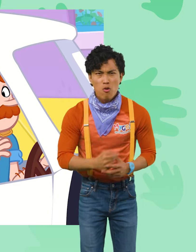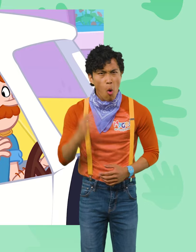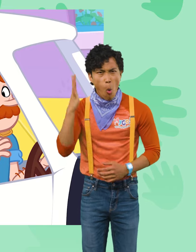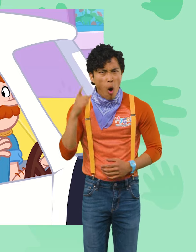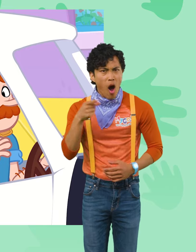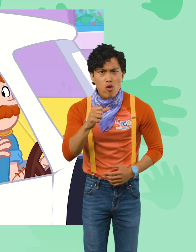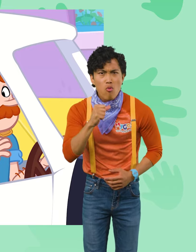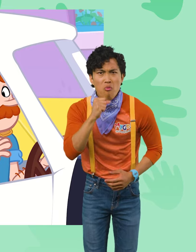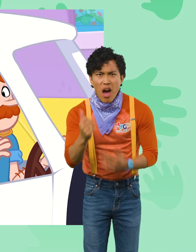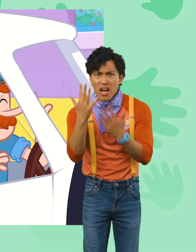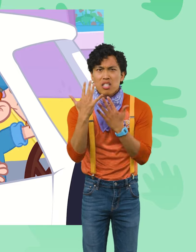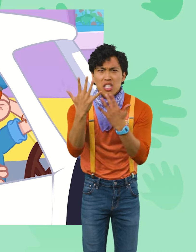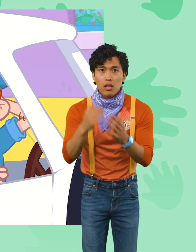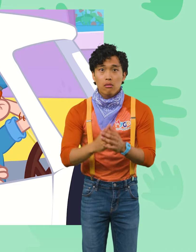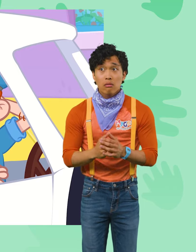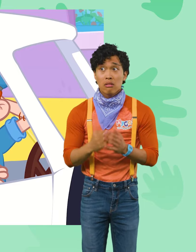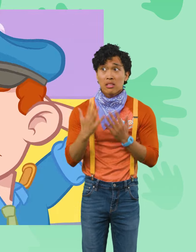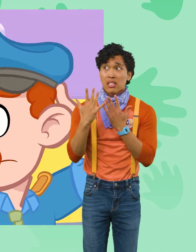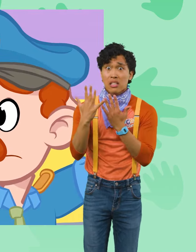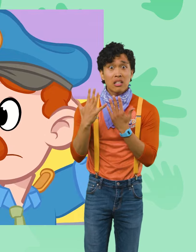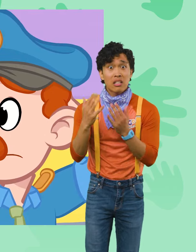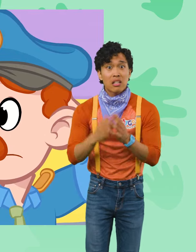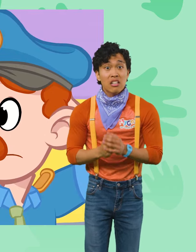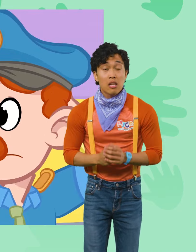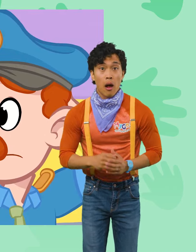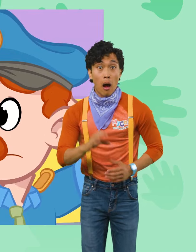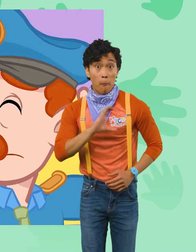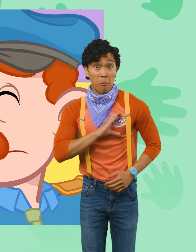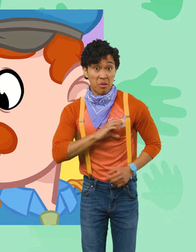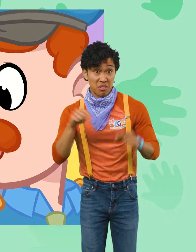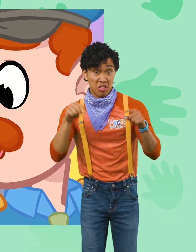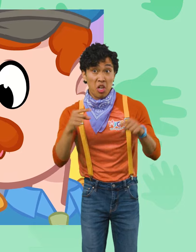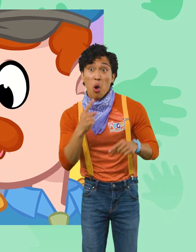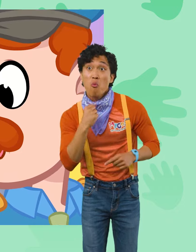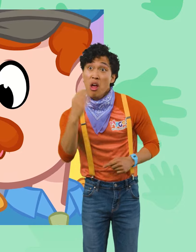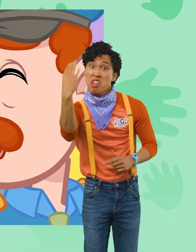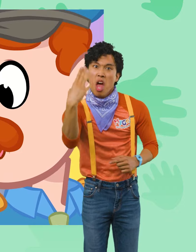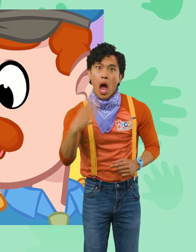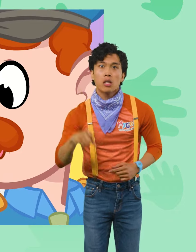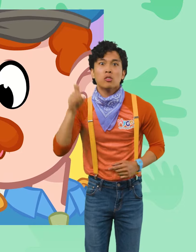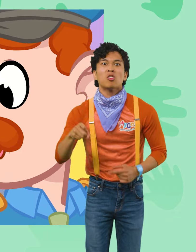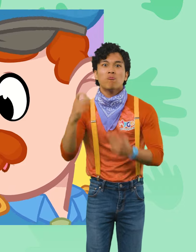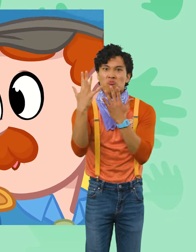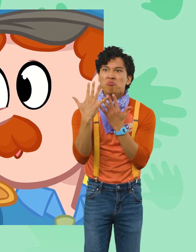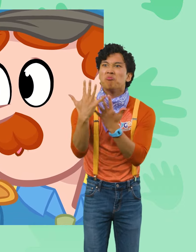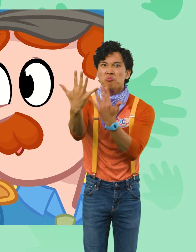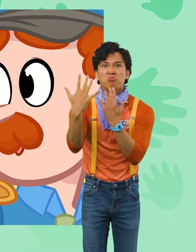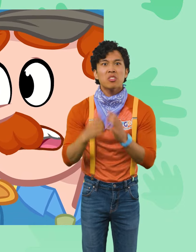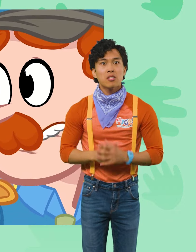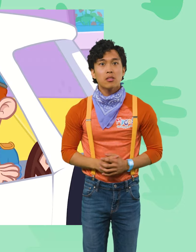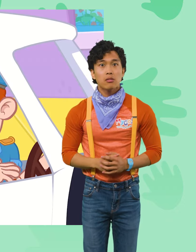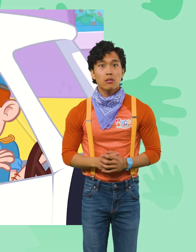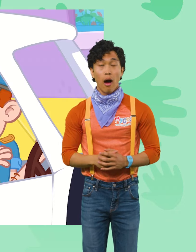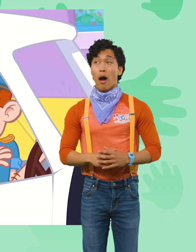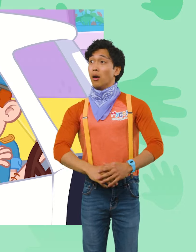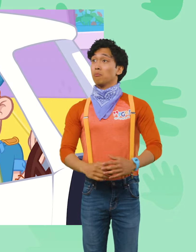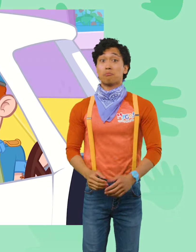Why aren't you singing? Singing? A police officer at the red light should be singing.